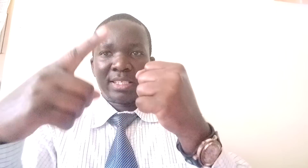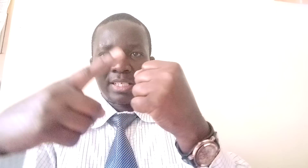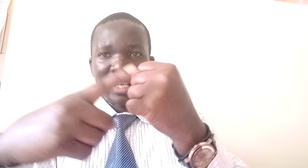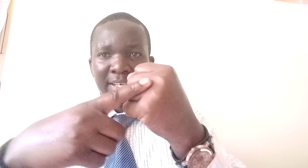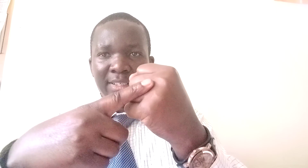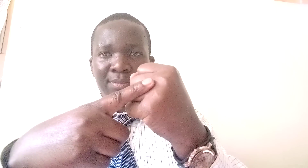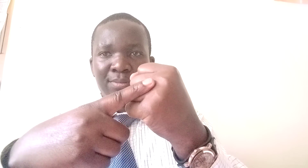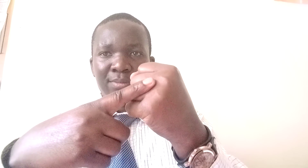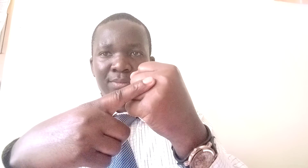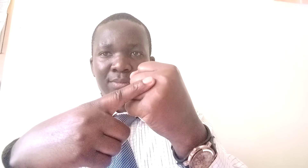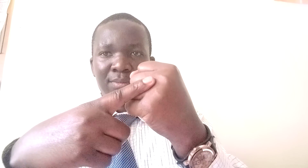16.